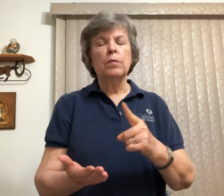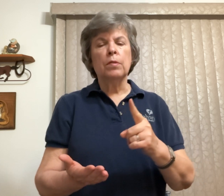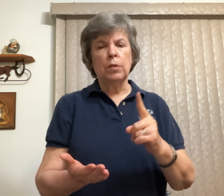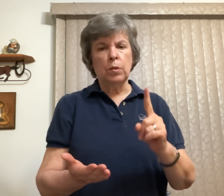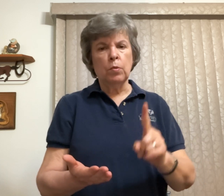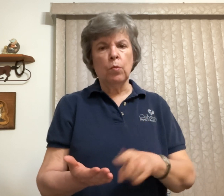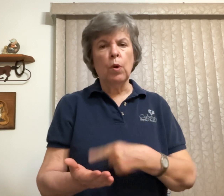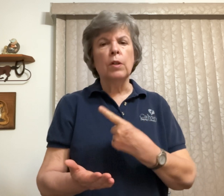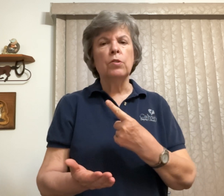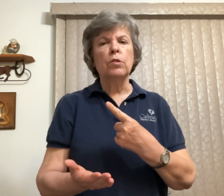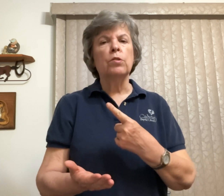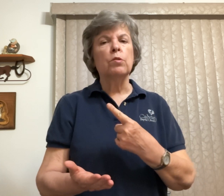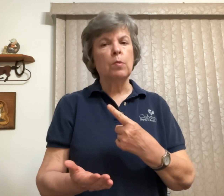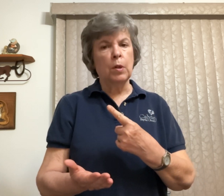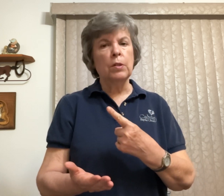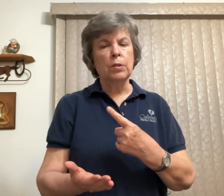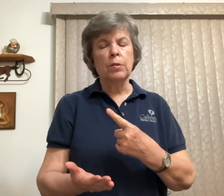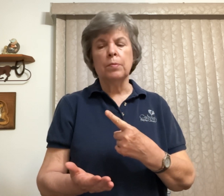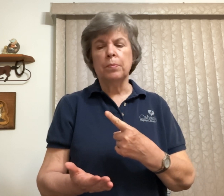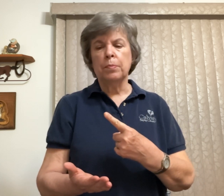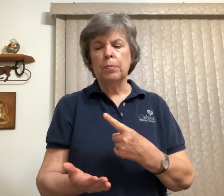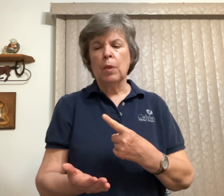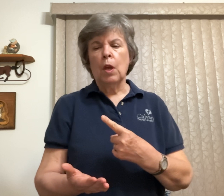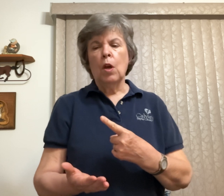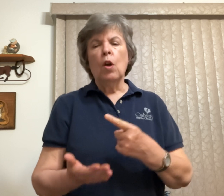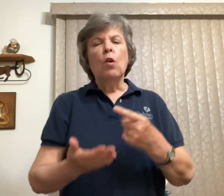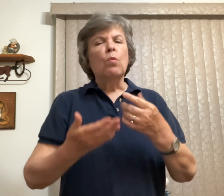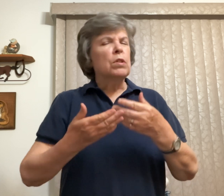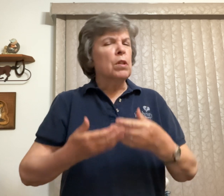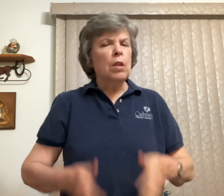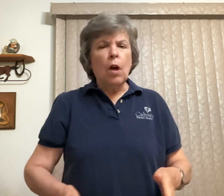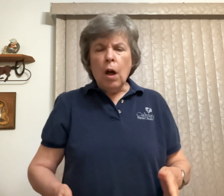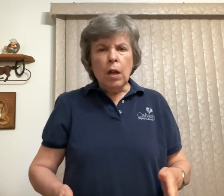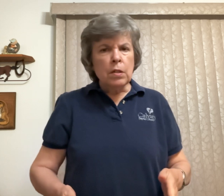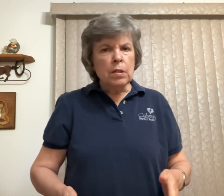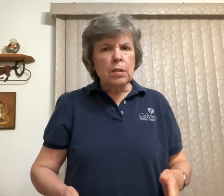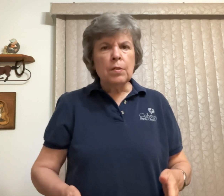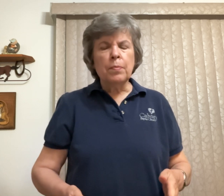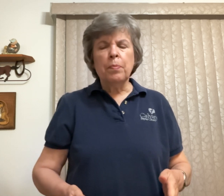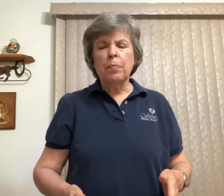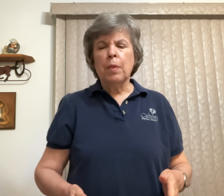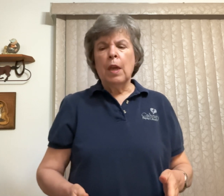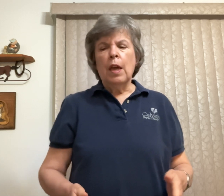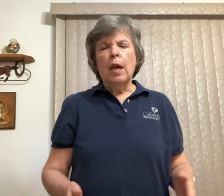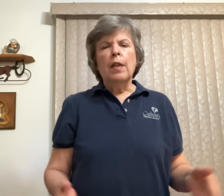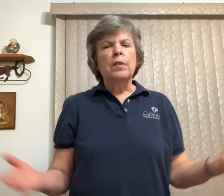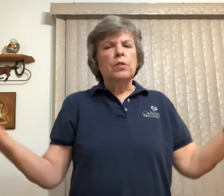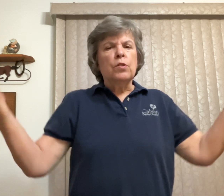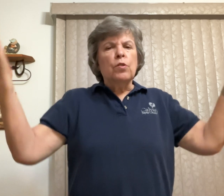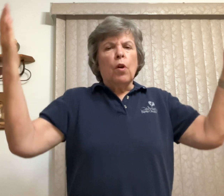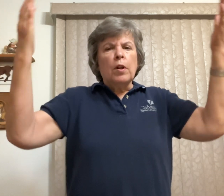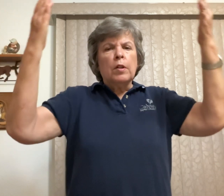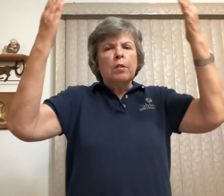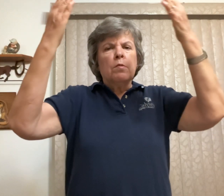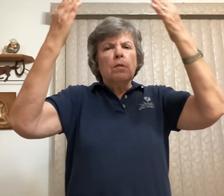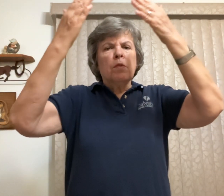this is once, you just do it once, was lost. This is dark. We've learned